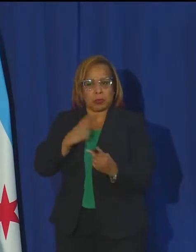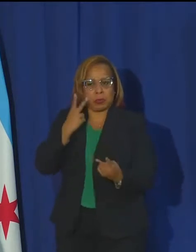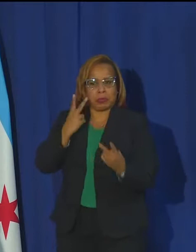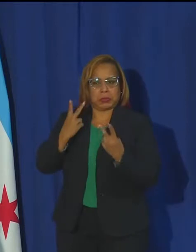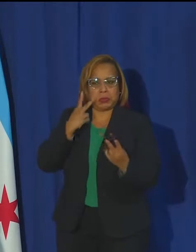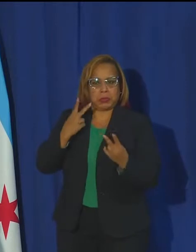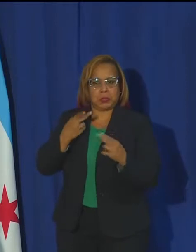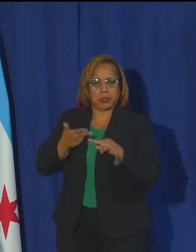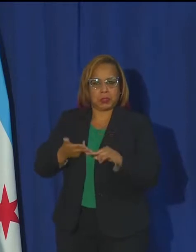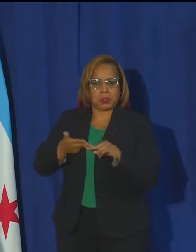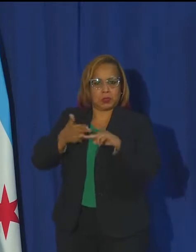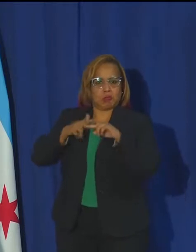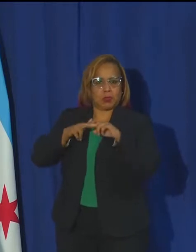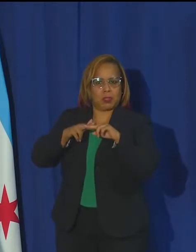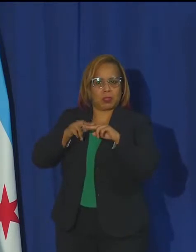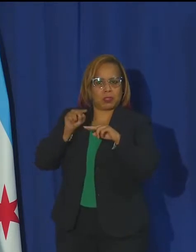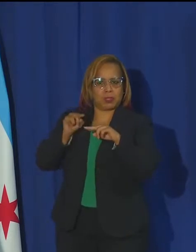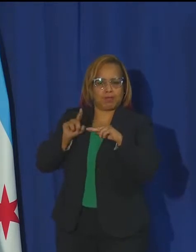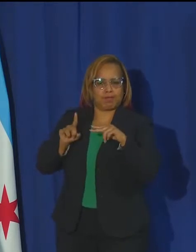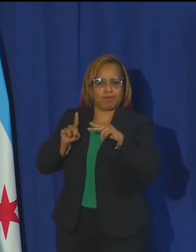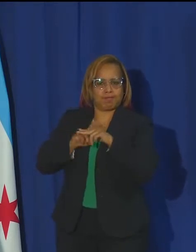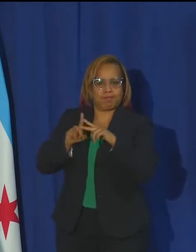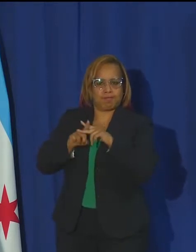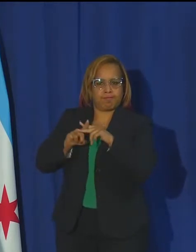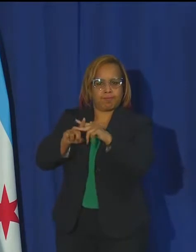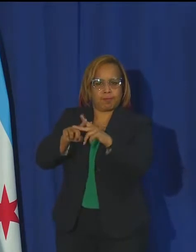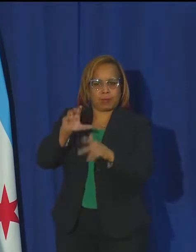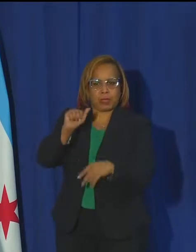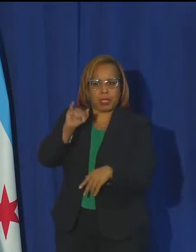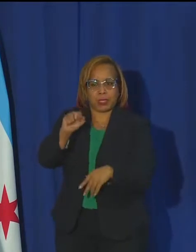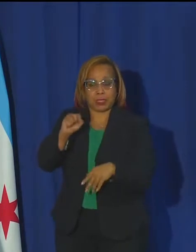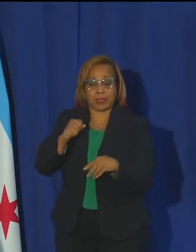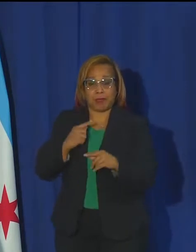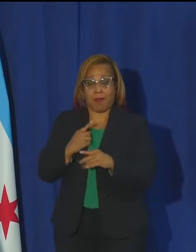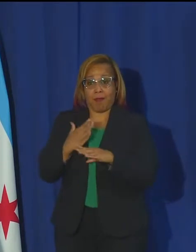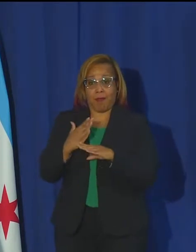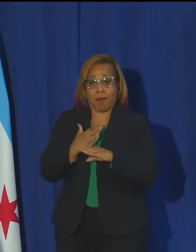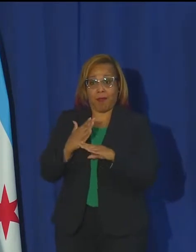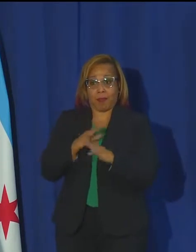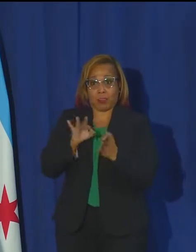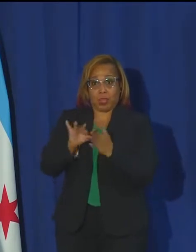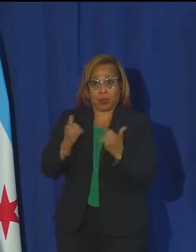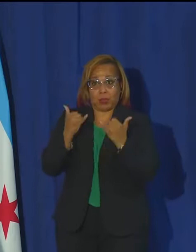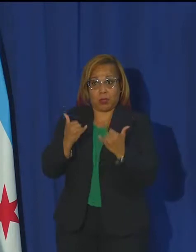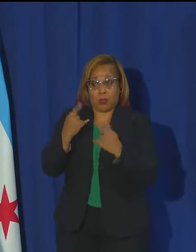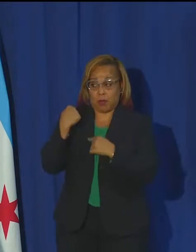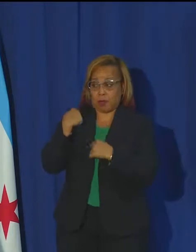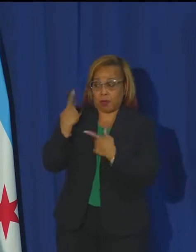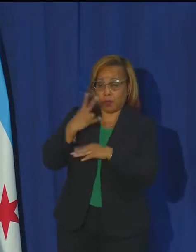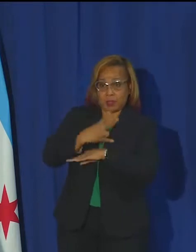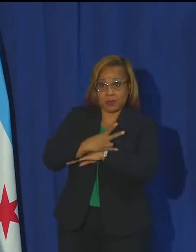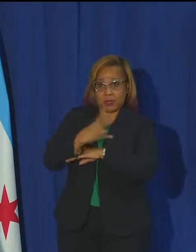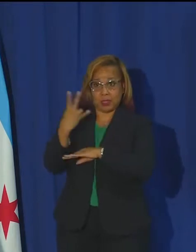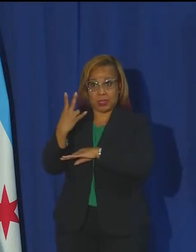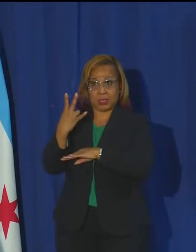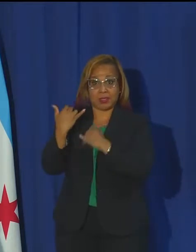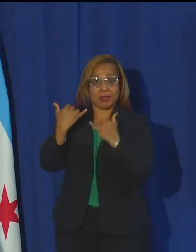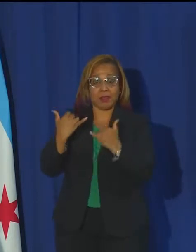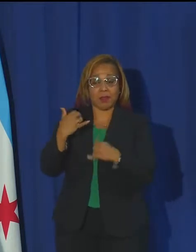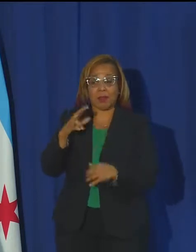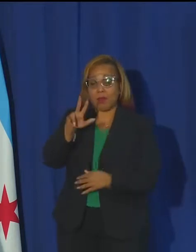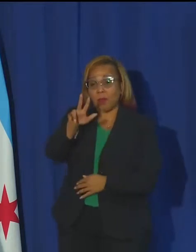seeing an increase in cases. Our average case count today over the last 7 days